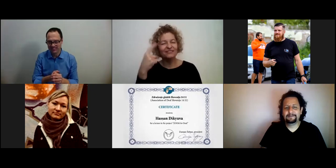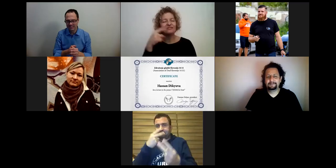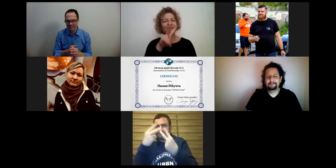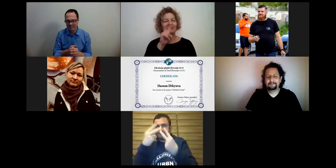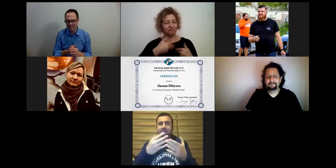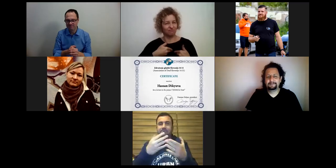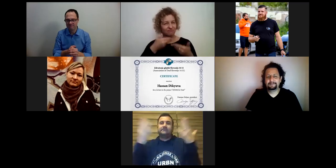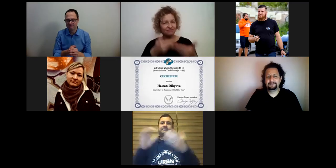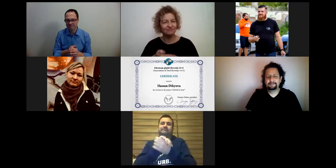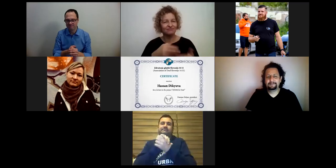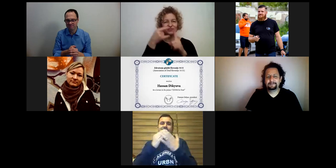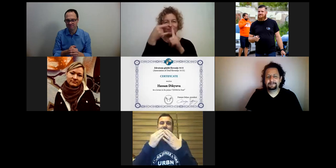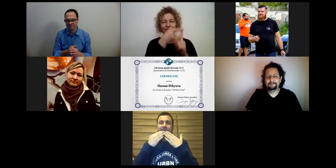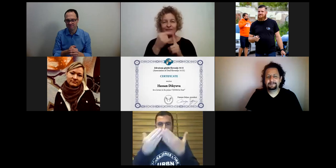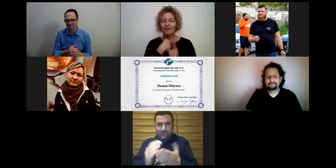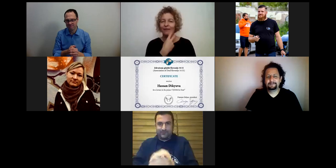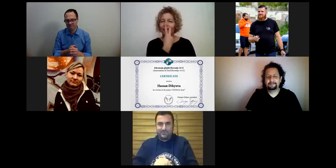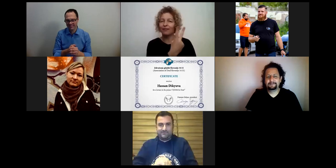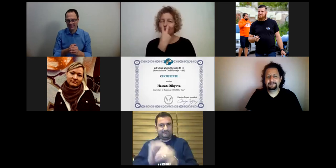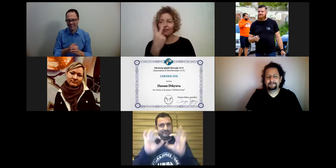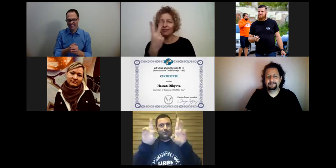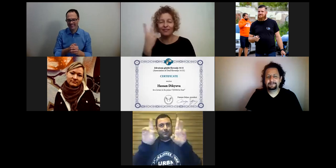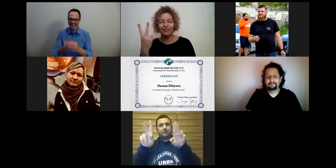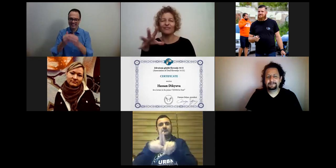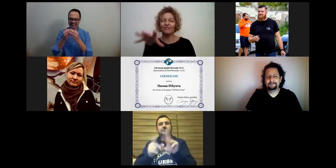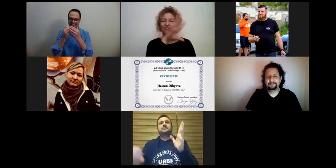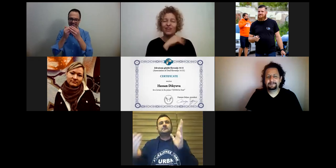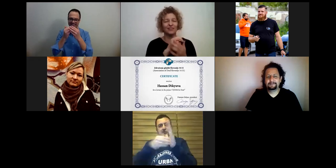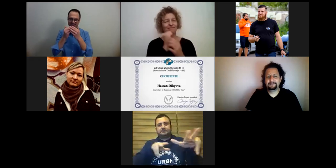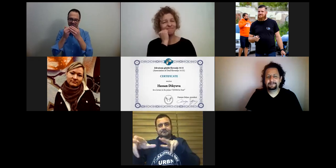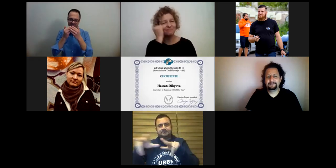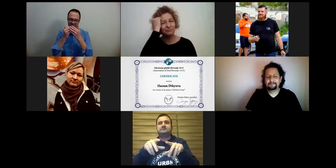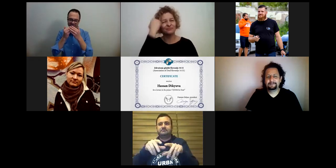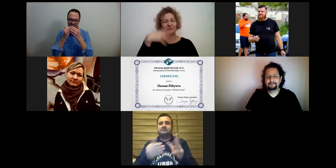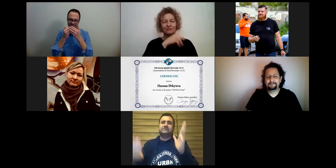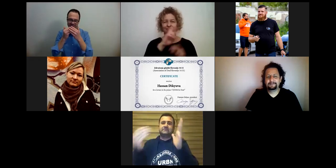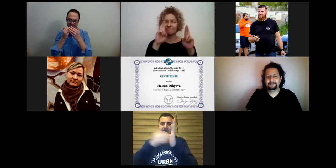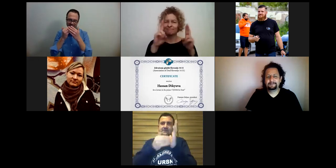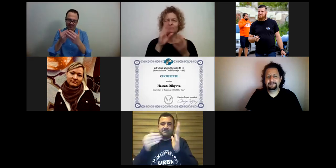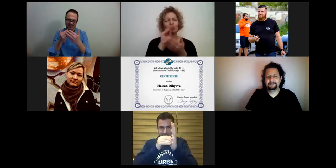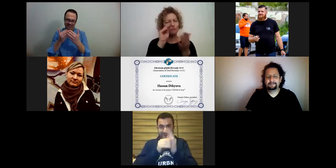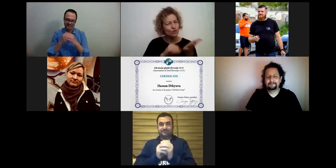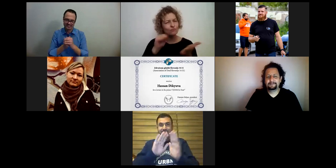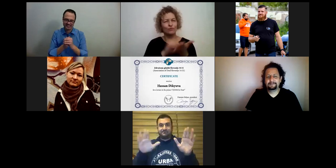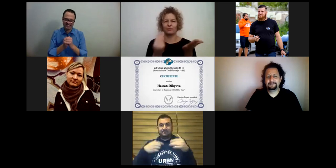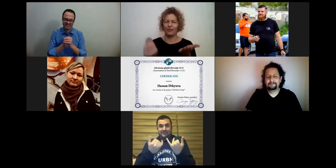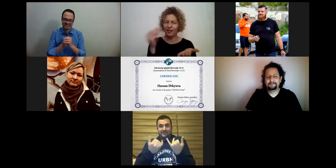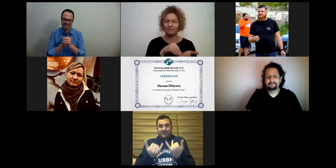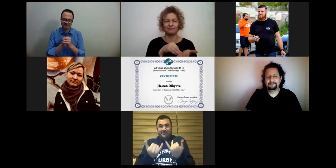all, for presenting us, for presenting this all on Zoom. Thank you so much for making this happen. I hope that we